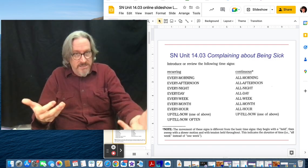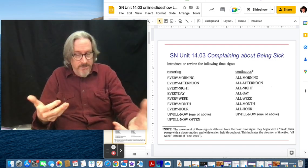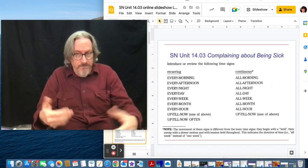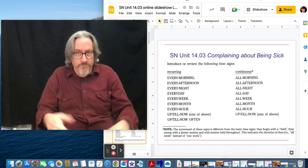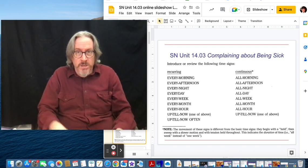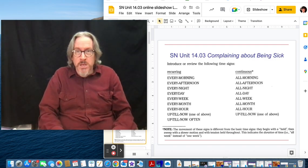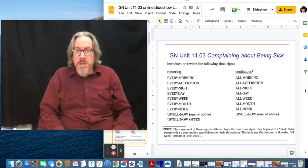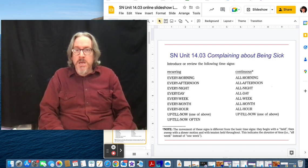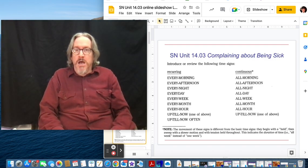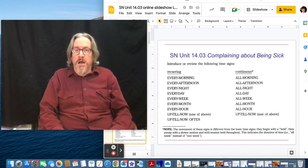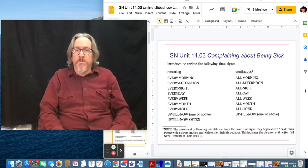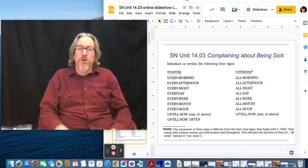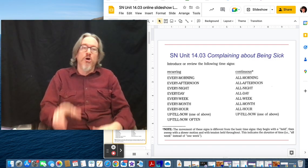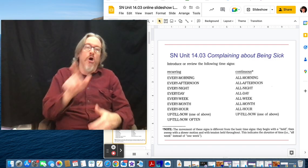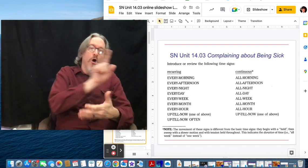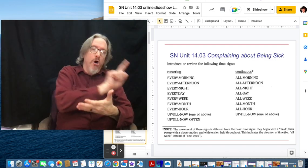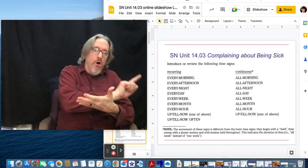is passing.